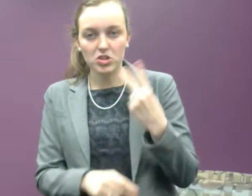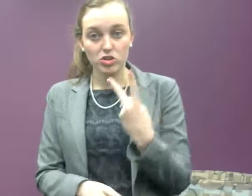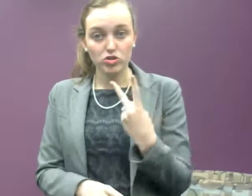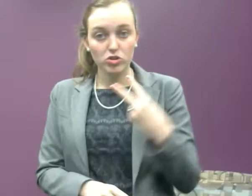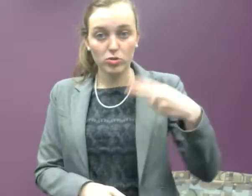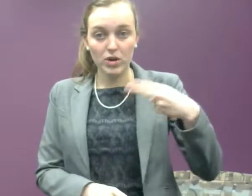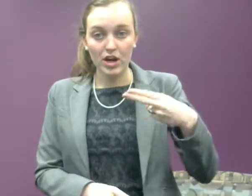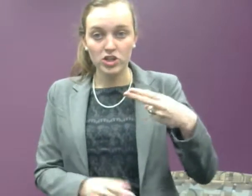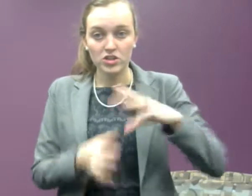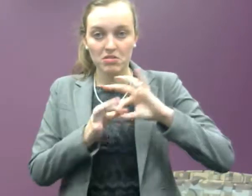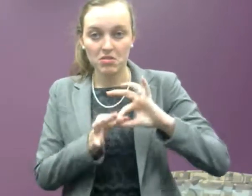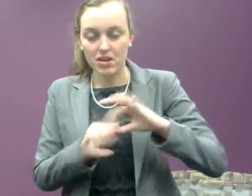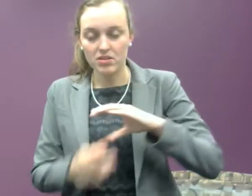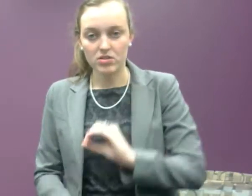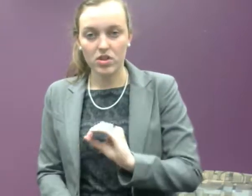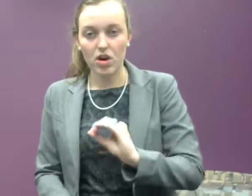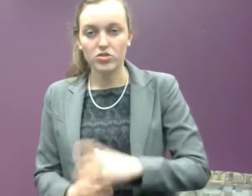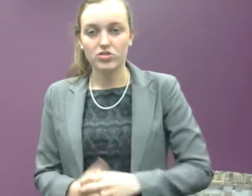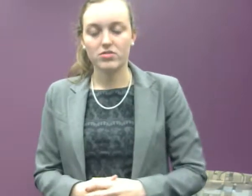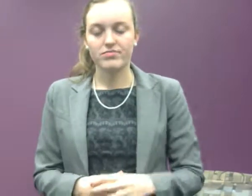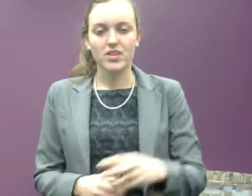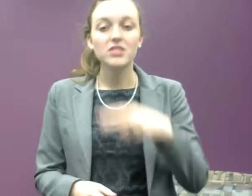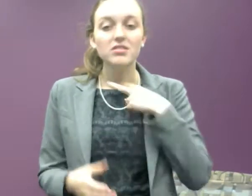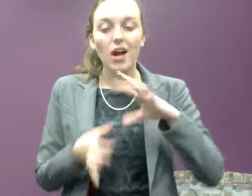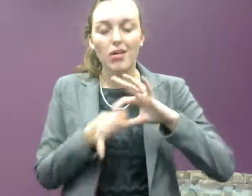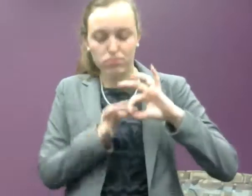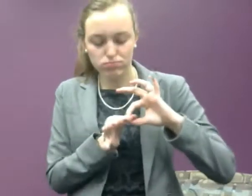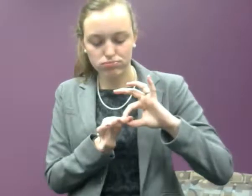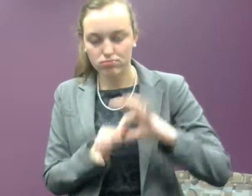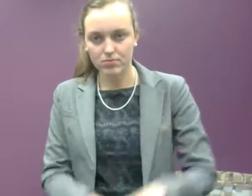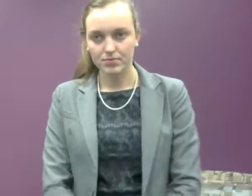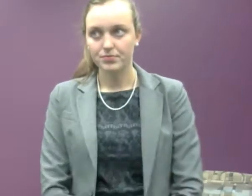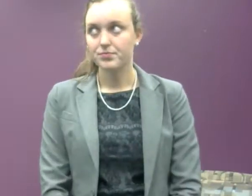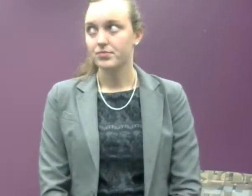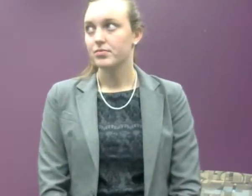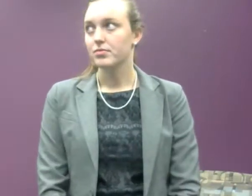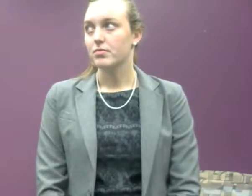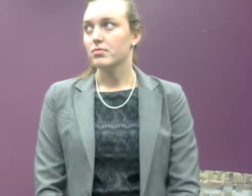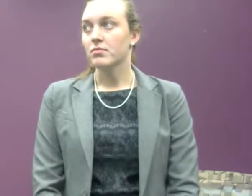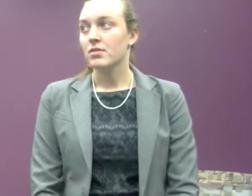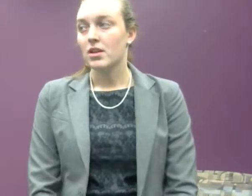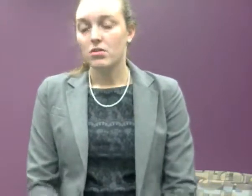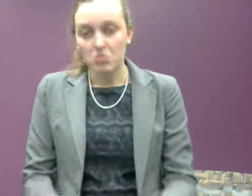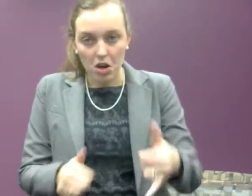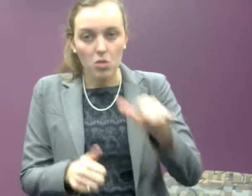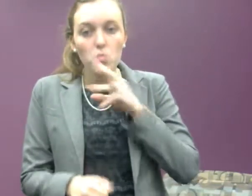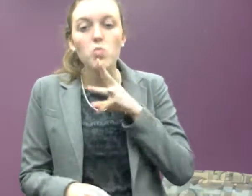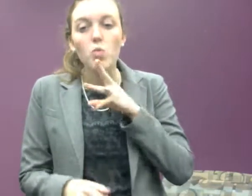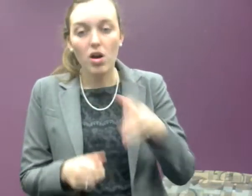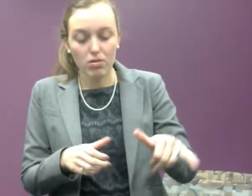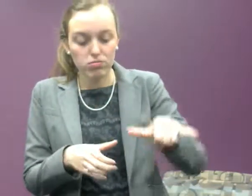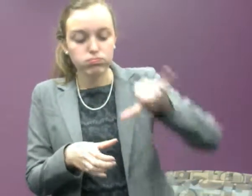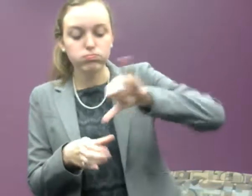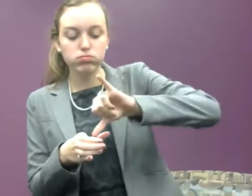water molecules as being stuck together, because if we wanted to pour water, we know we can pour it out of a container. But you can fill